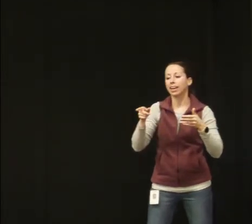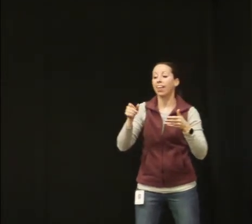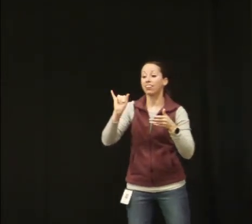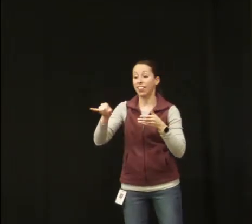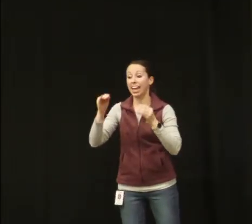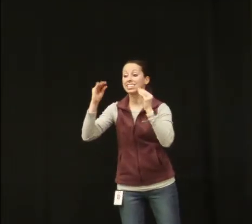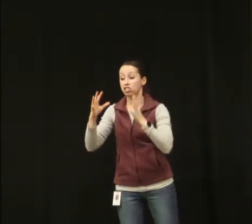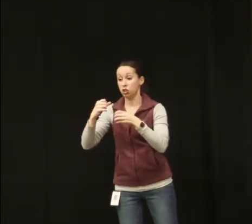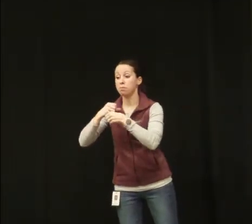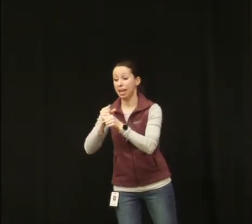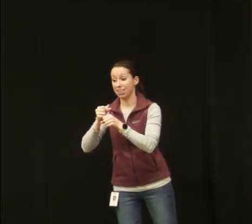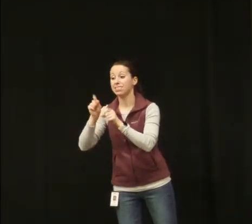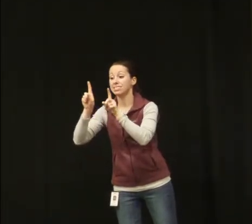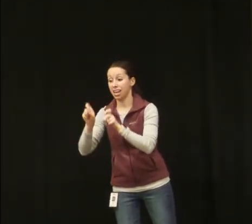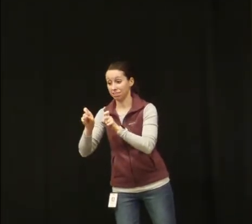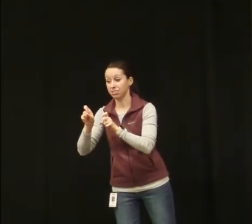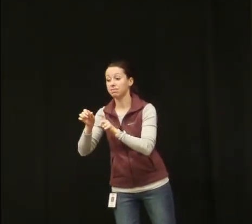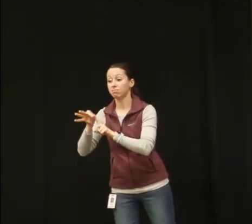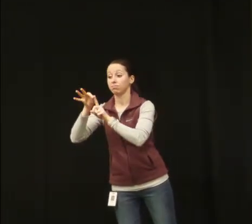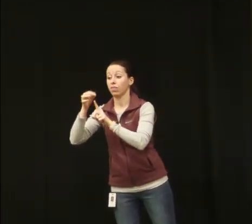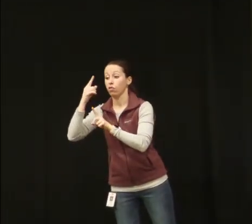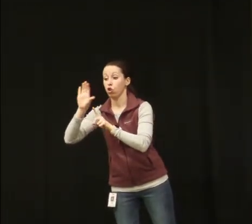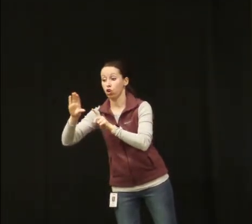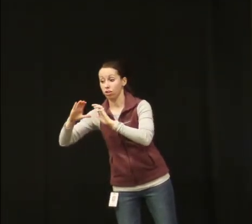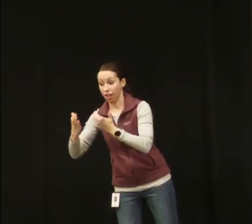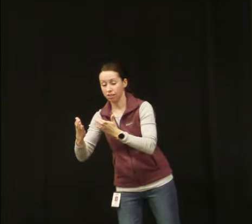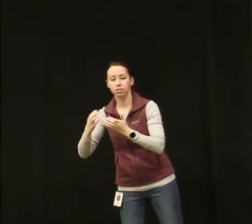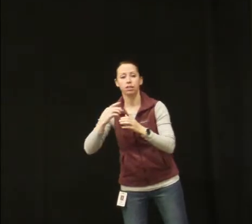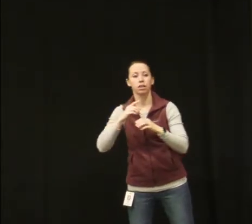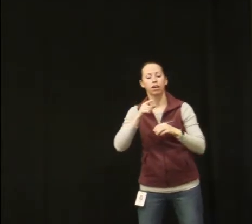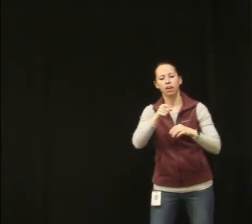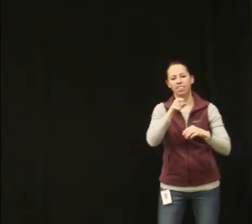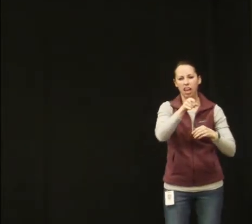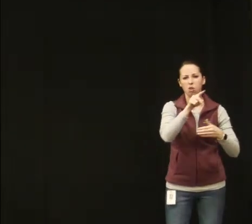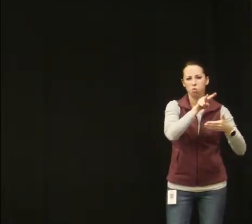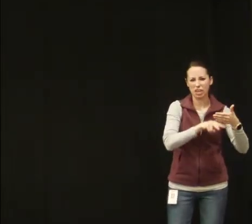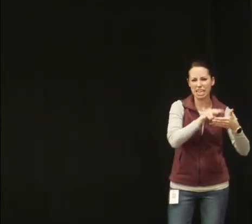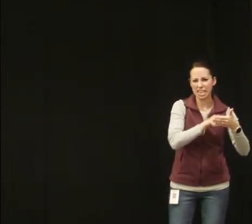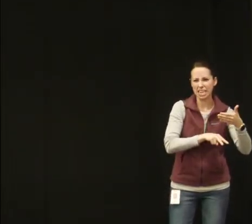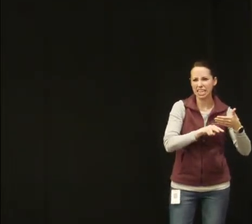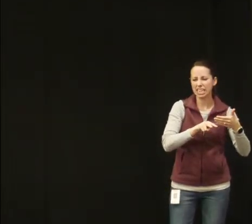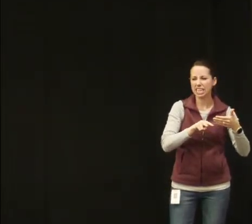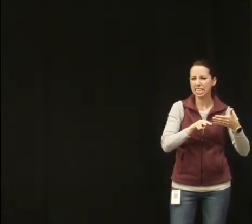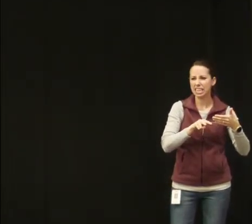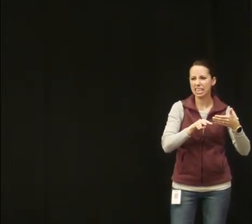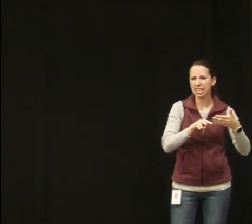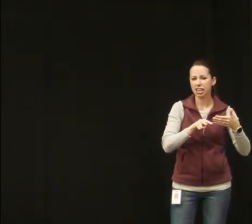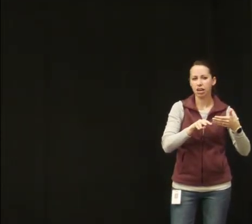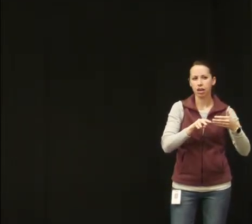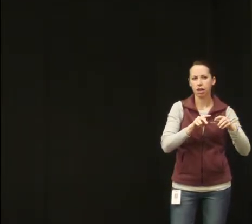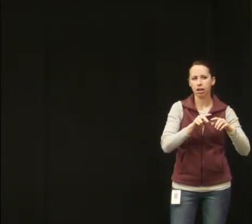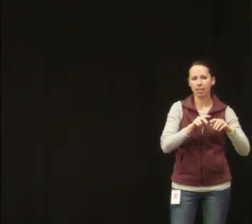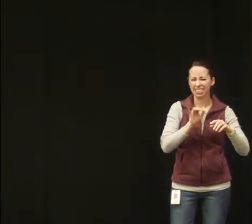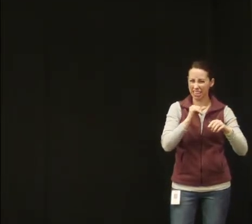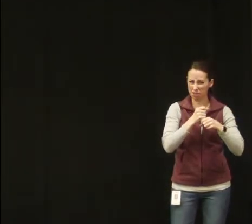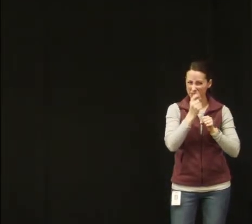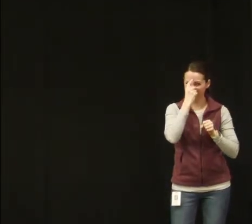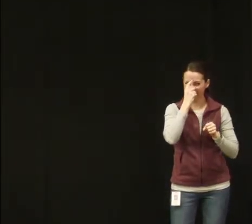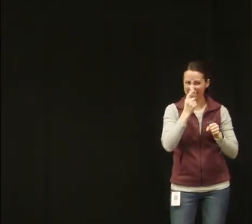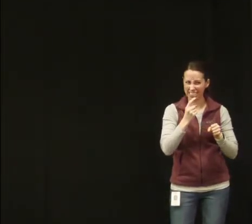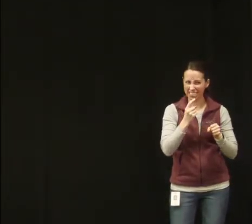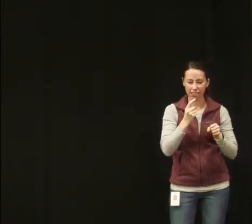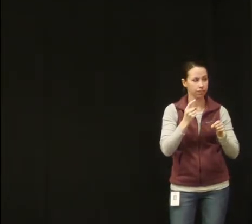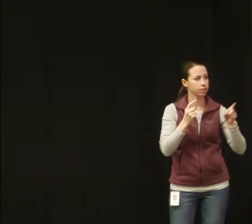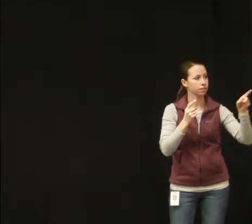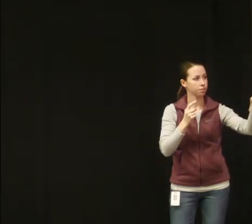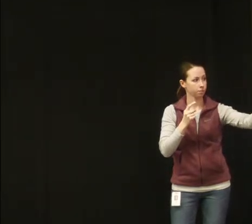they're reading it and they're knowing in a narrative form, but not exactly saying on this test and that test. Does that make sense? So